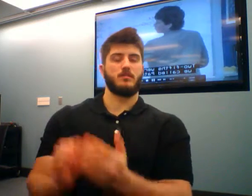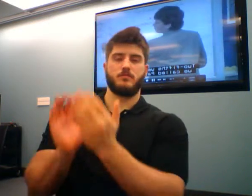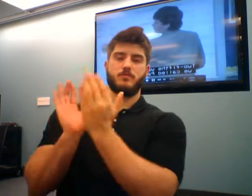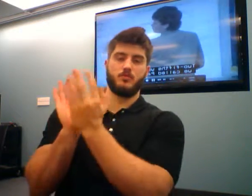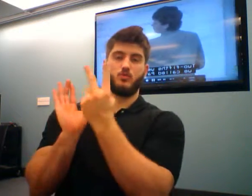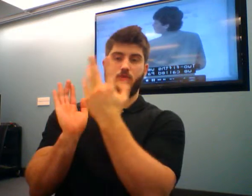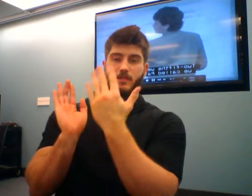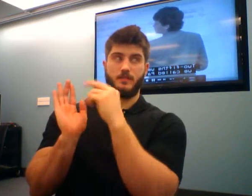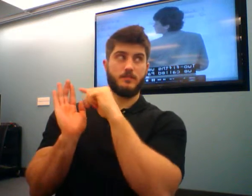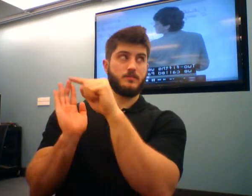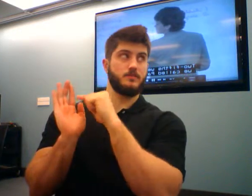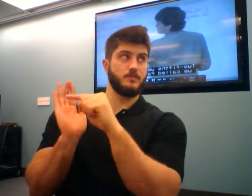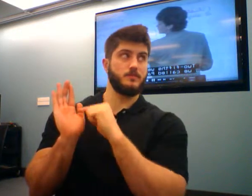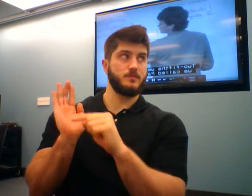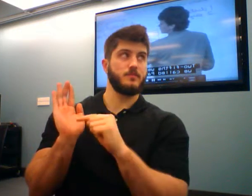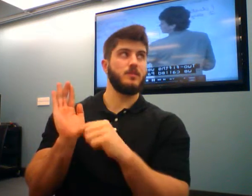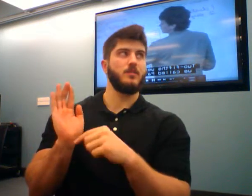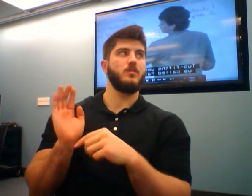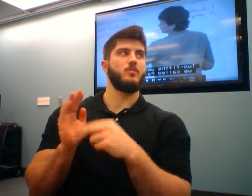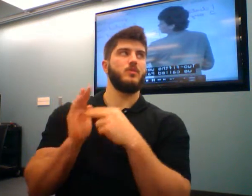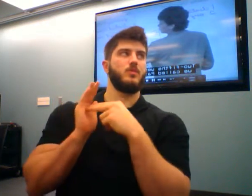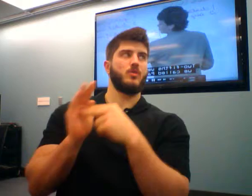2/5 is what we call patriots.